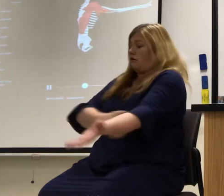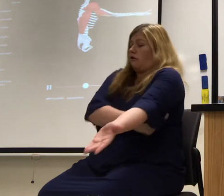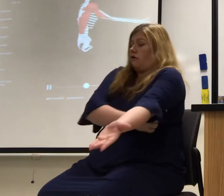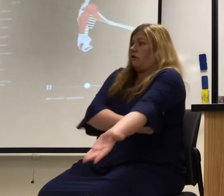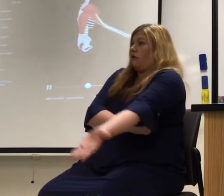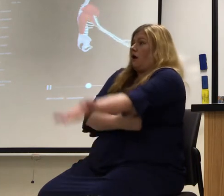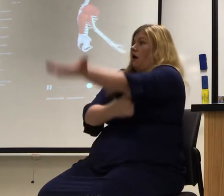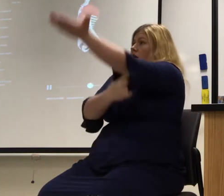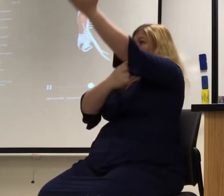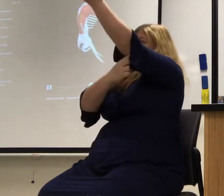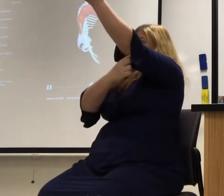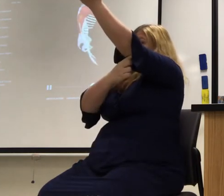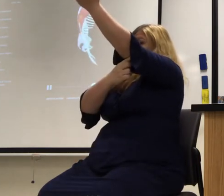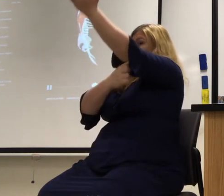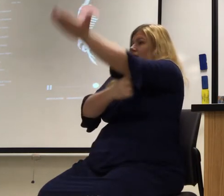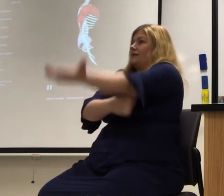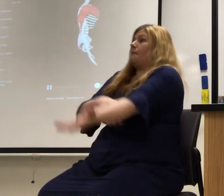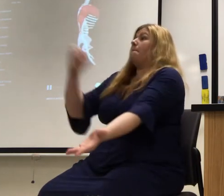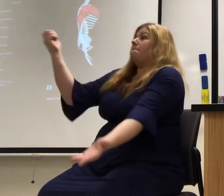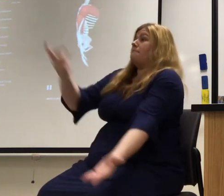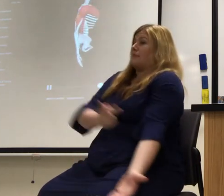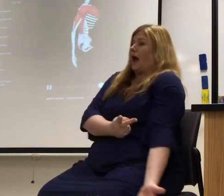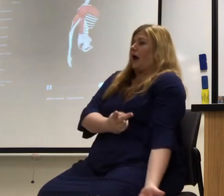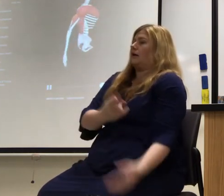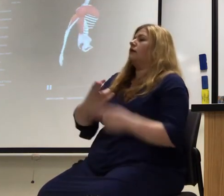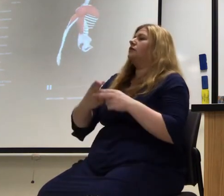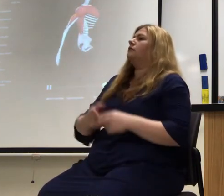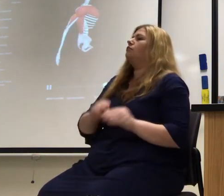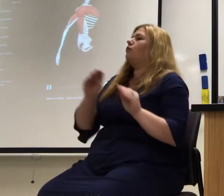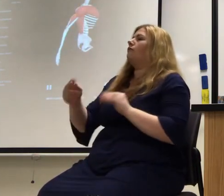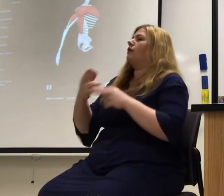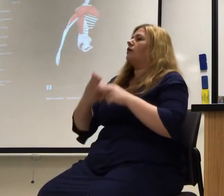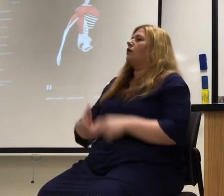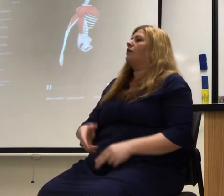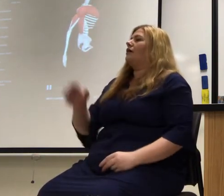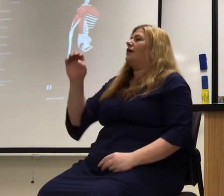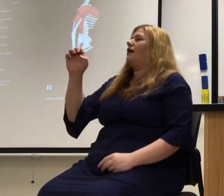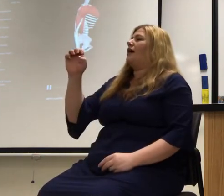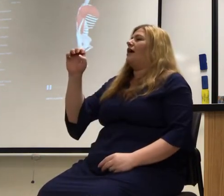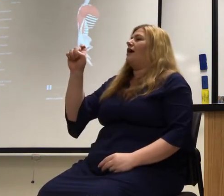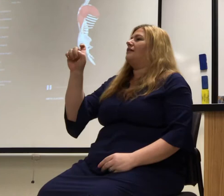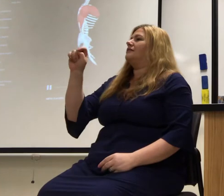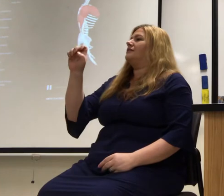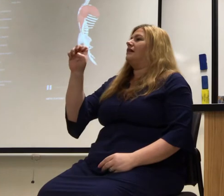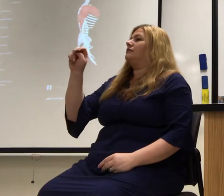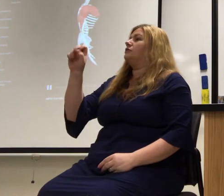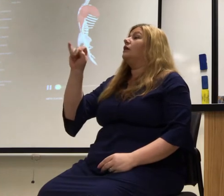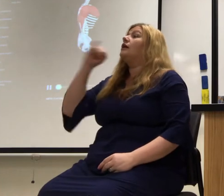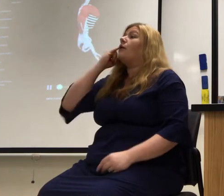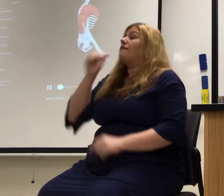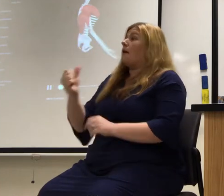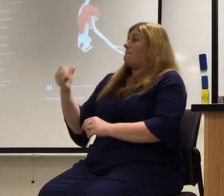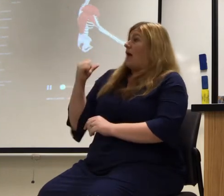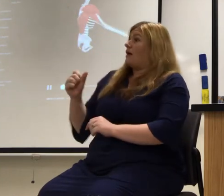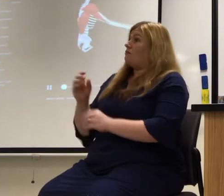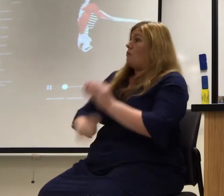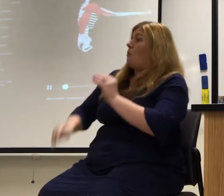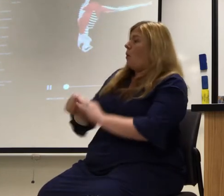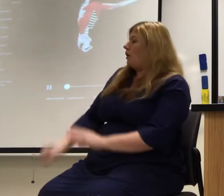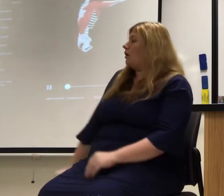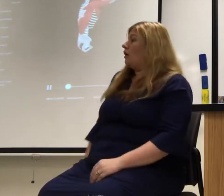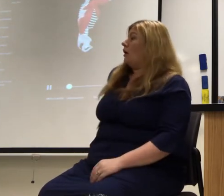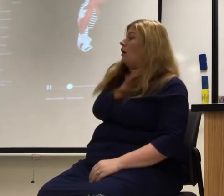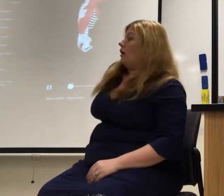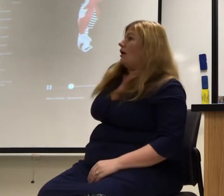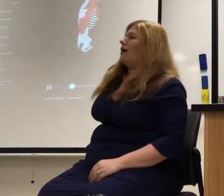So when you bring the arm back, that's extension. If you bring it back further, that's hyperextension. But anyways, the joint that's moving is